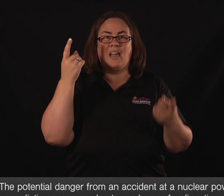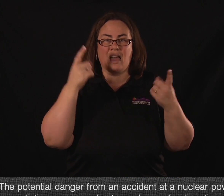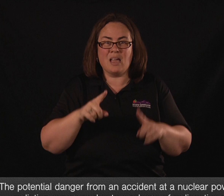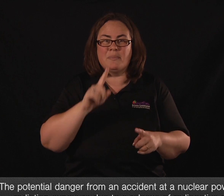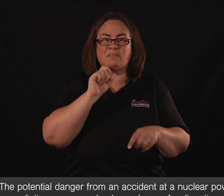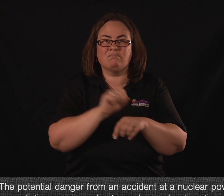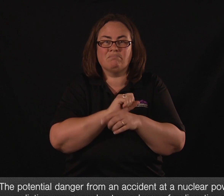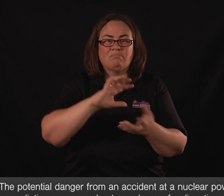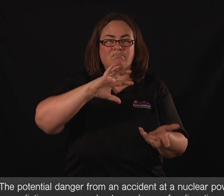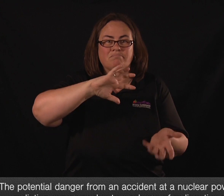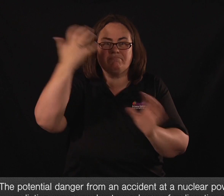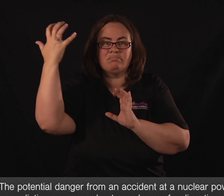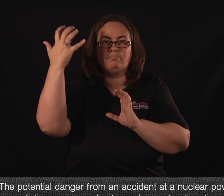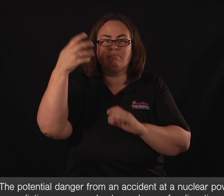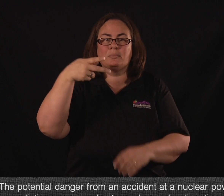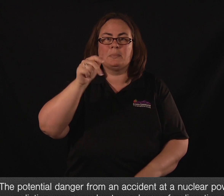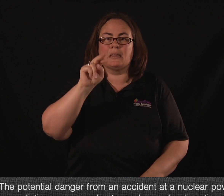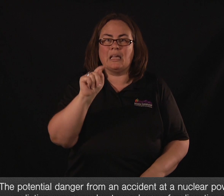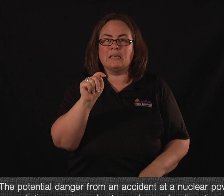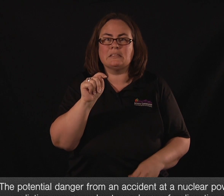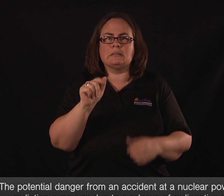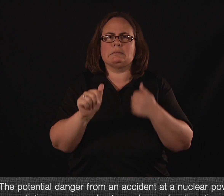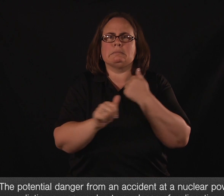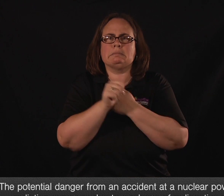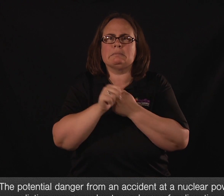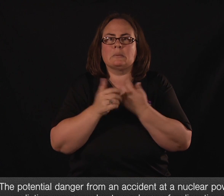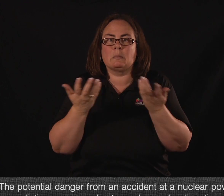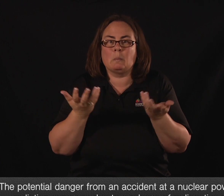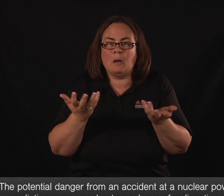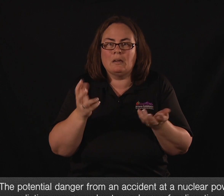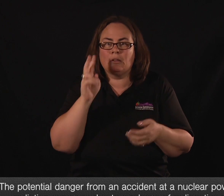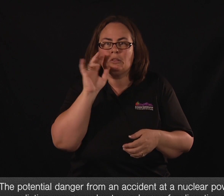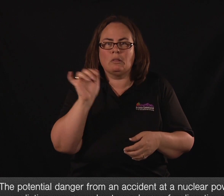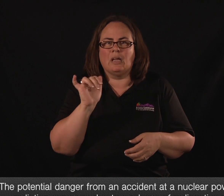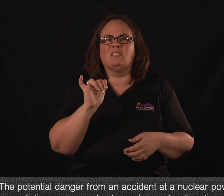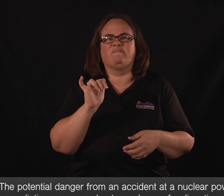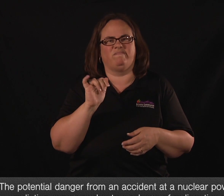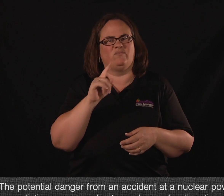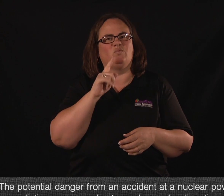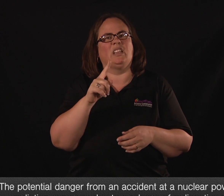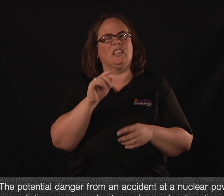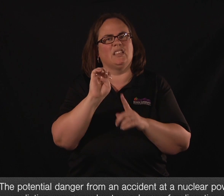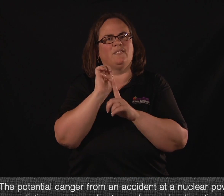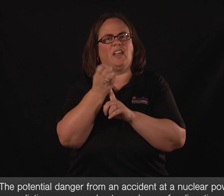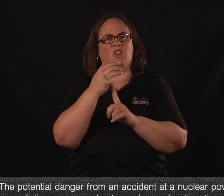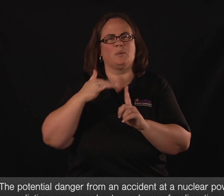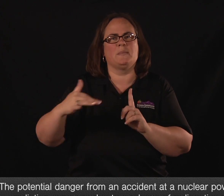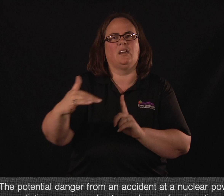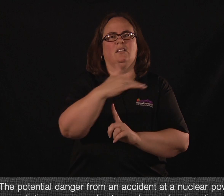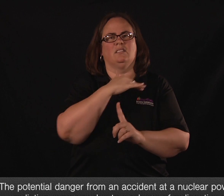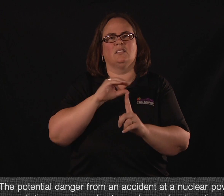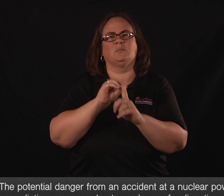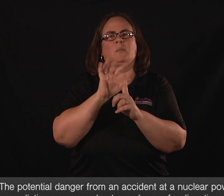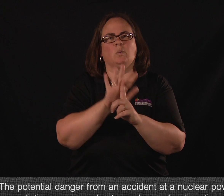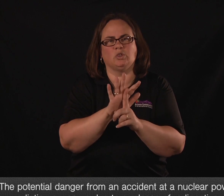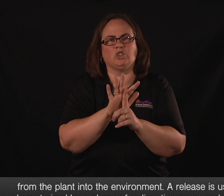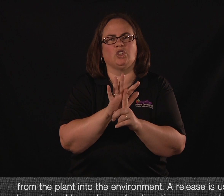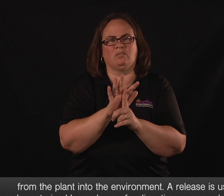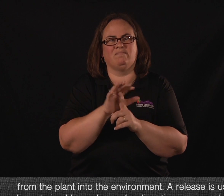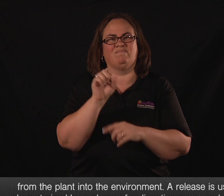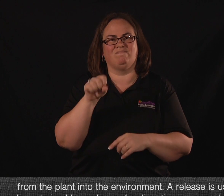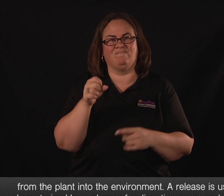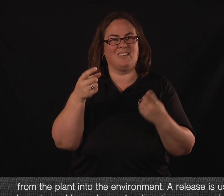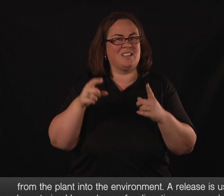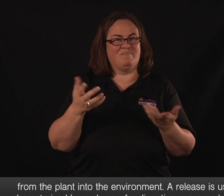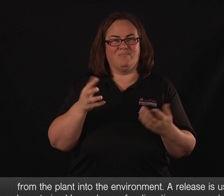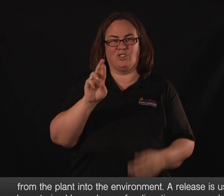The potential danger from an accident at a nuclear power plant is radiation exposure due to a release of radioactive materials